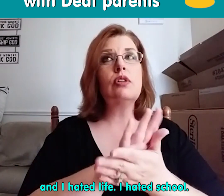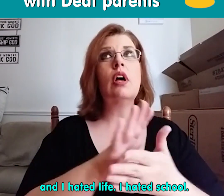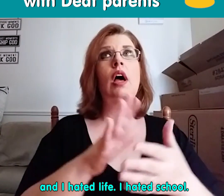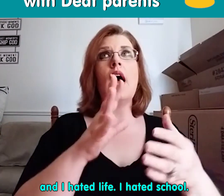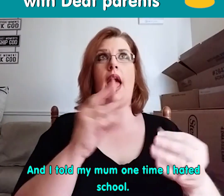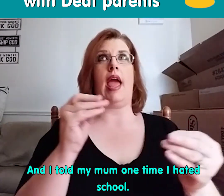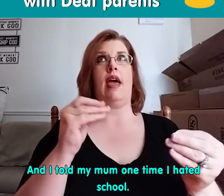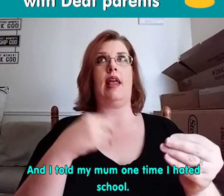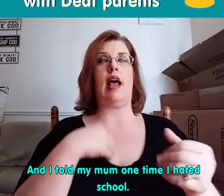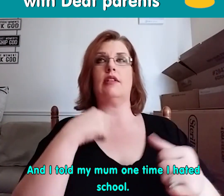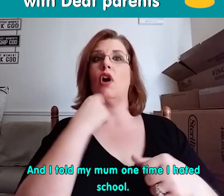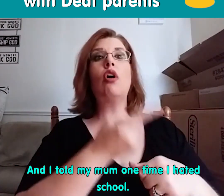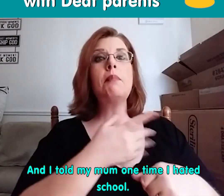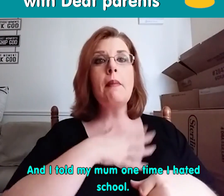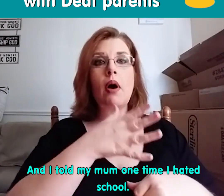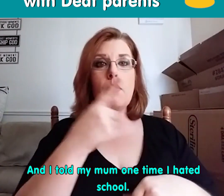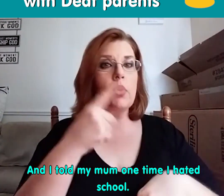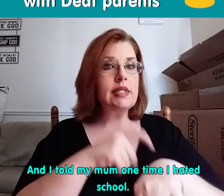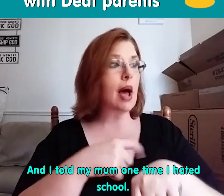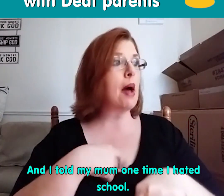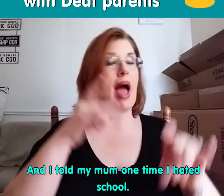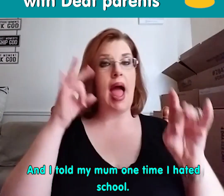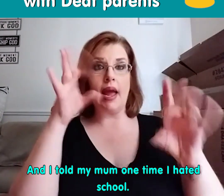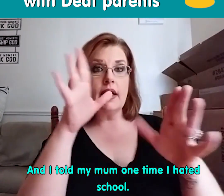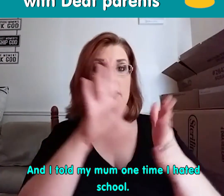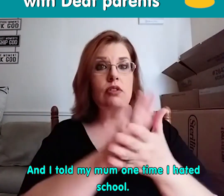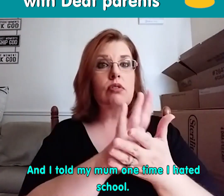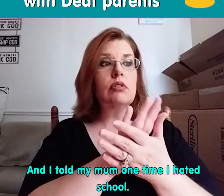school. And I told my mom one time I hated school.